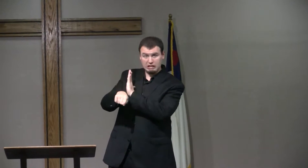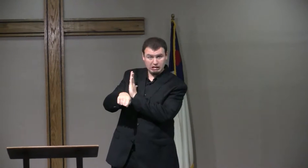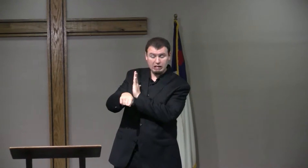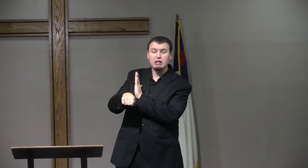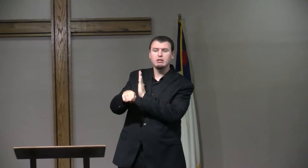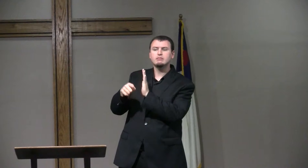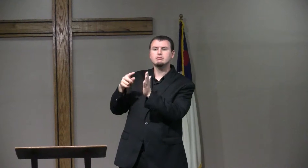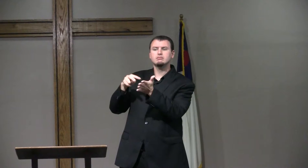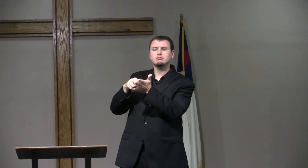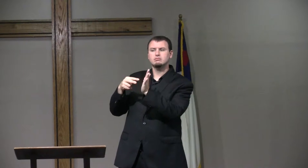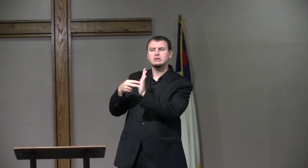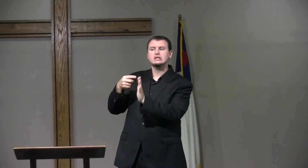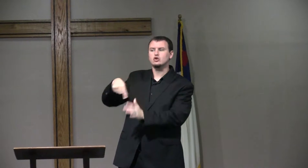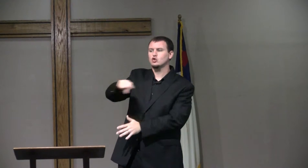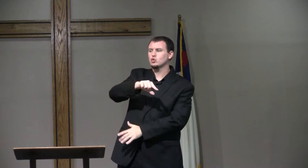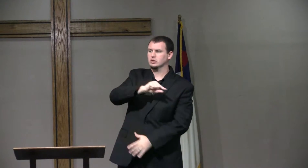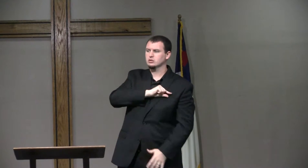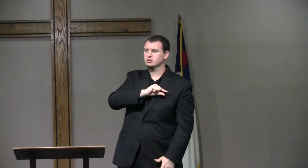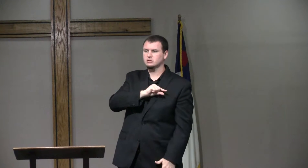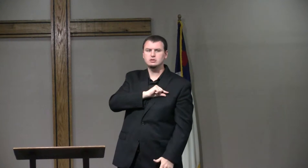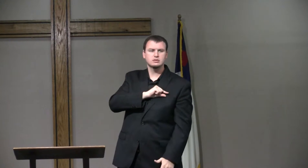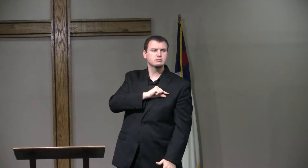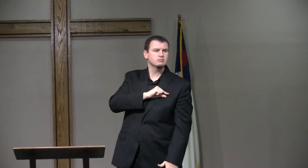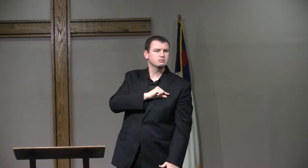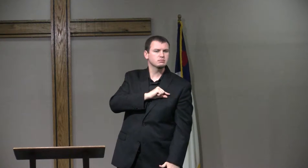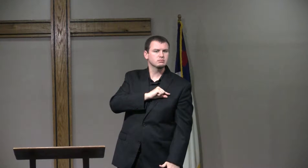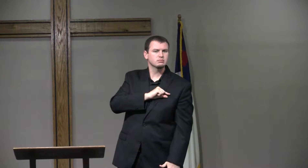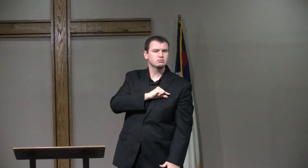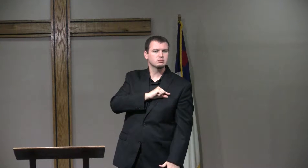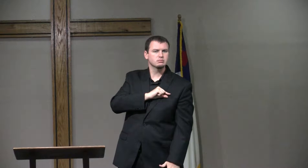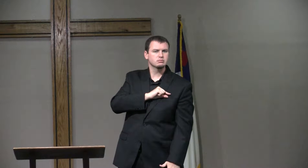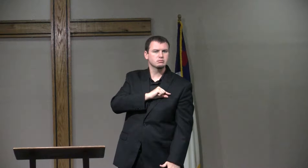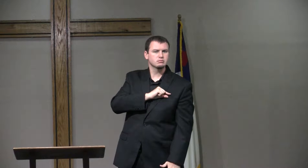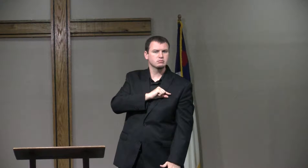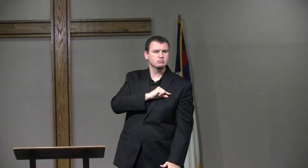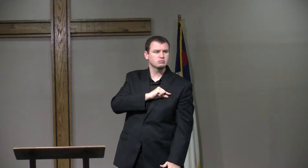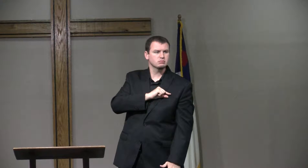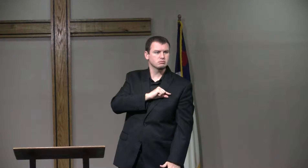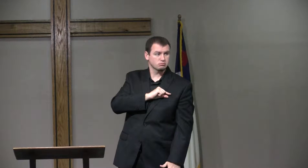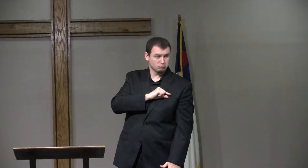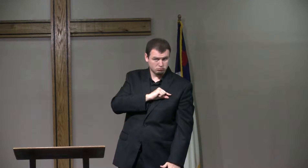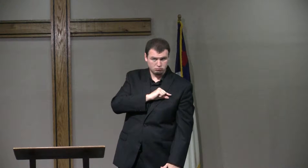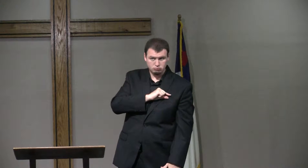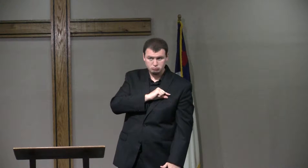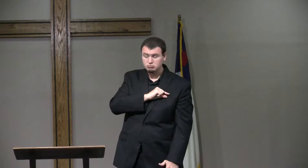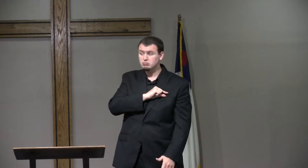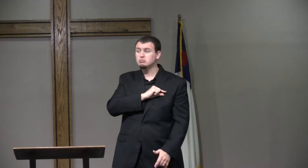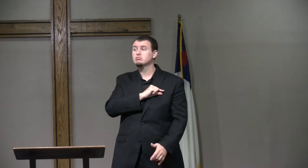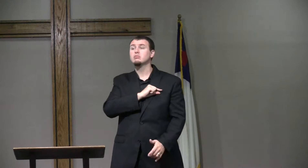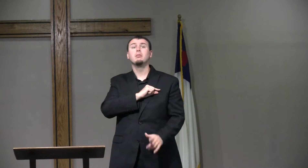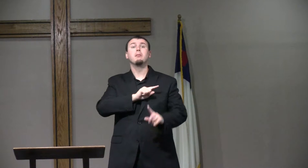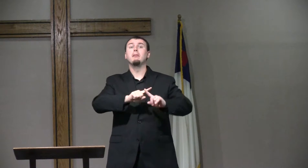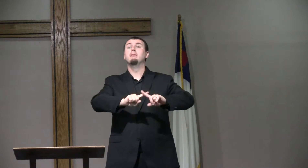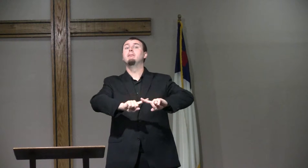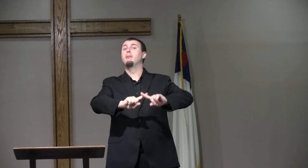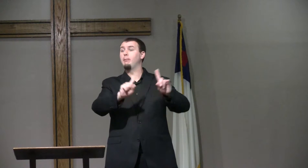the law says, thou shalt not kill, and if you kill, you are guilty, right?